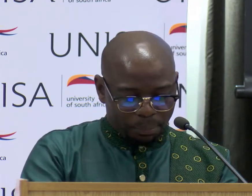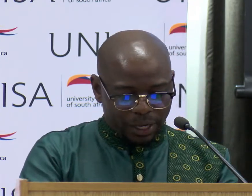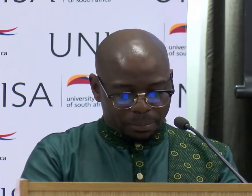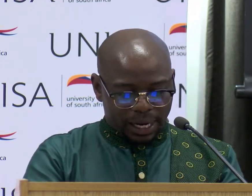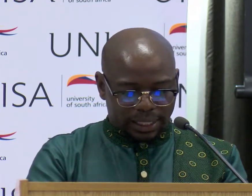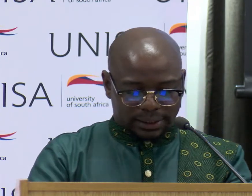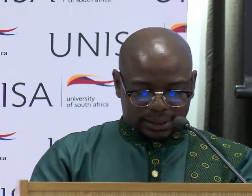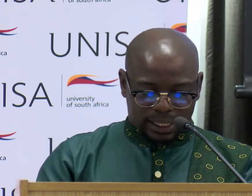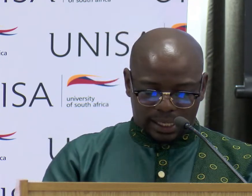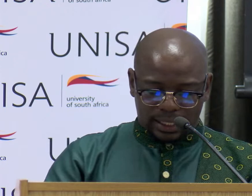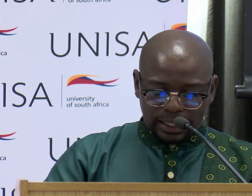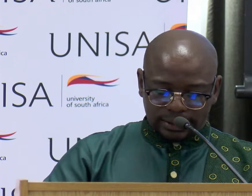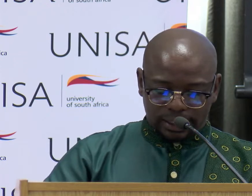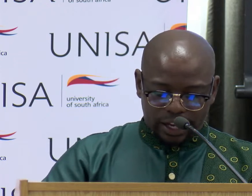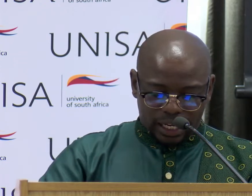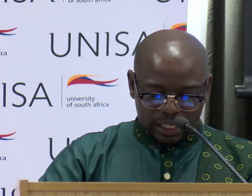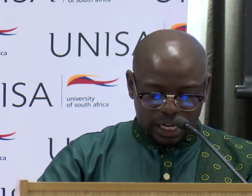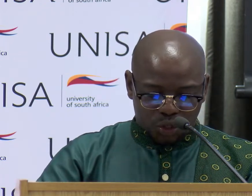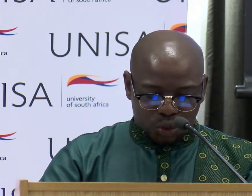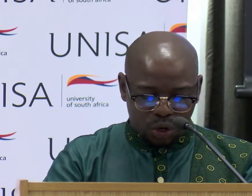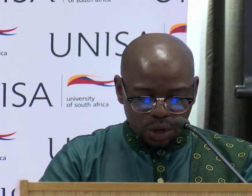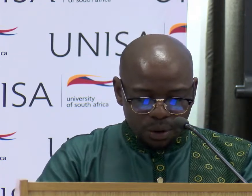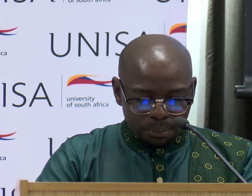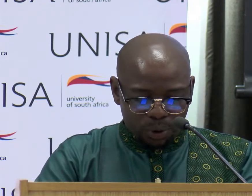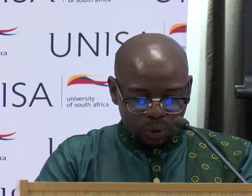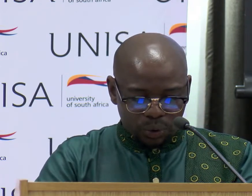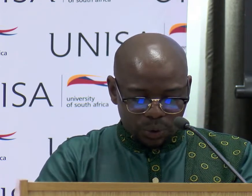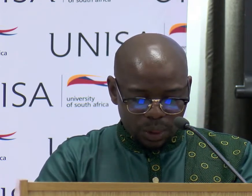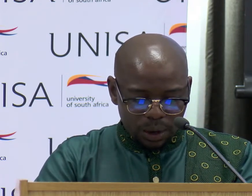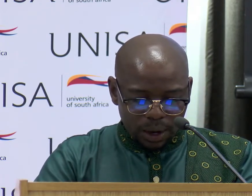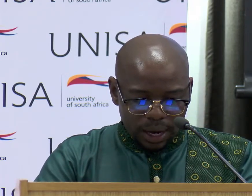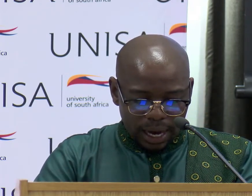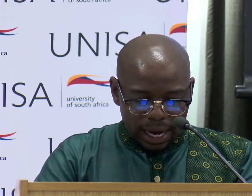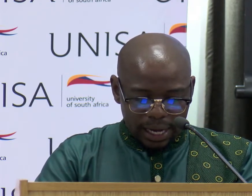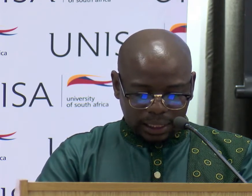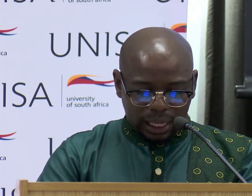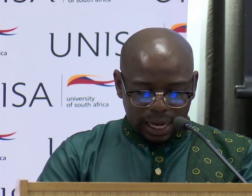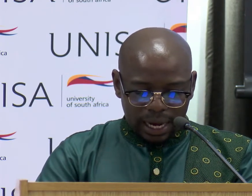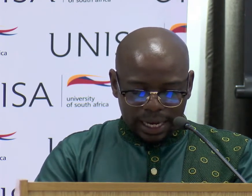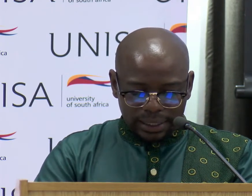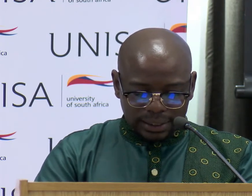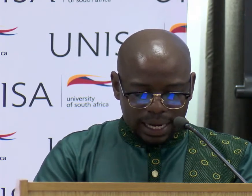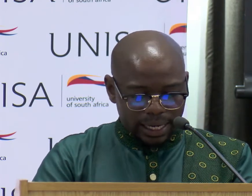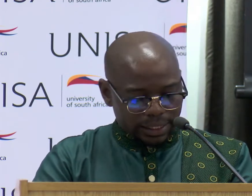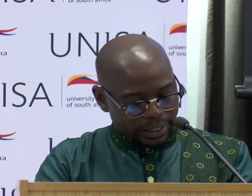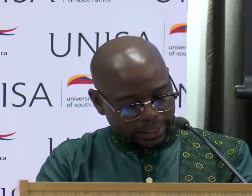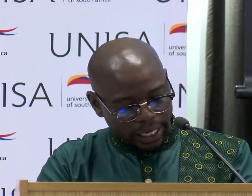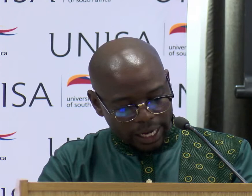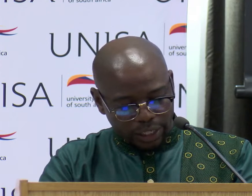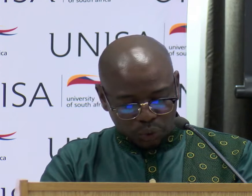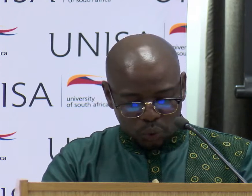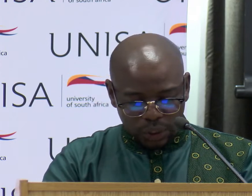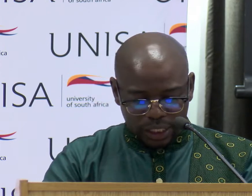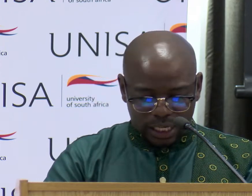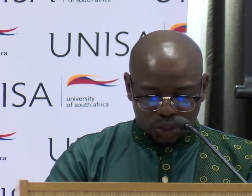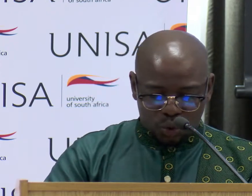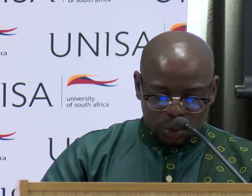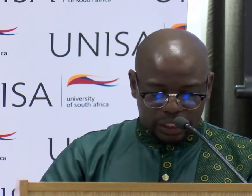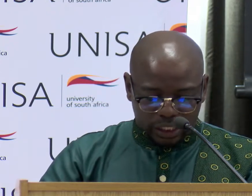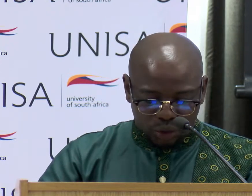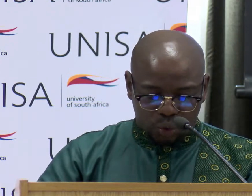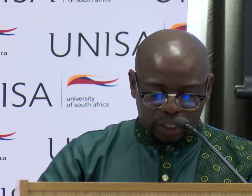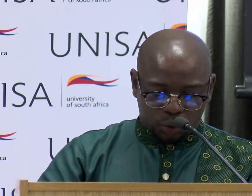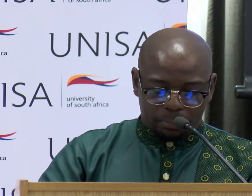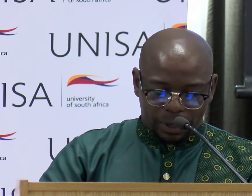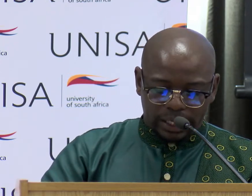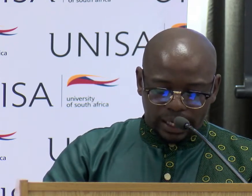taelo tse boima tsa tseleng ya lerato mong a hlaha ka tsa hae dikeletso